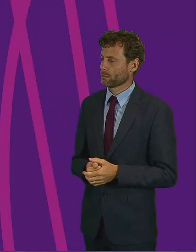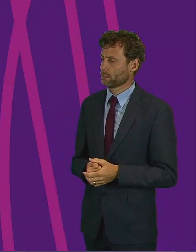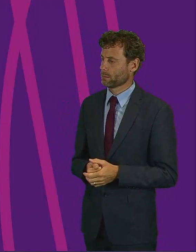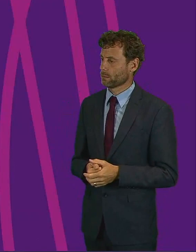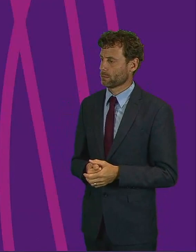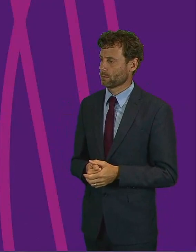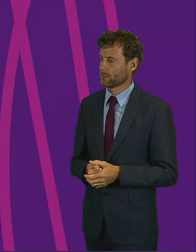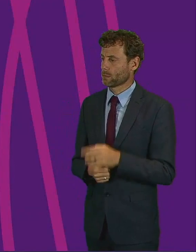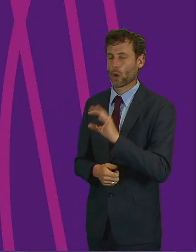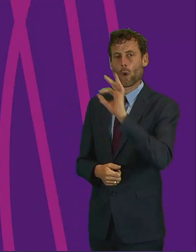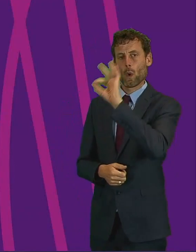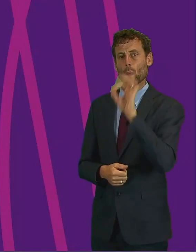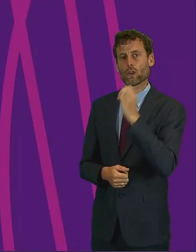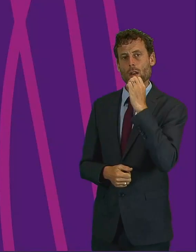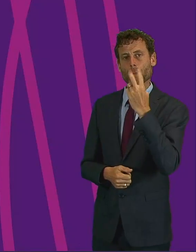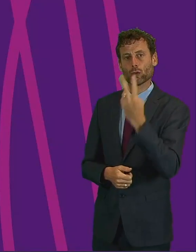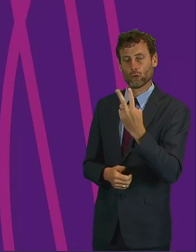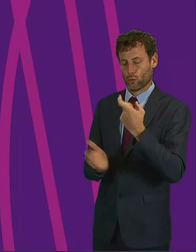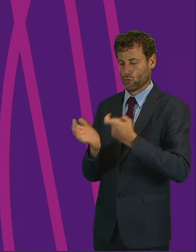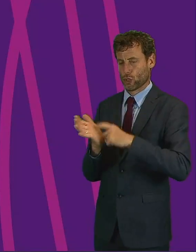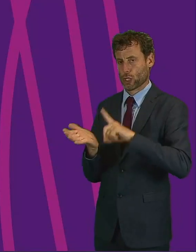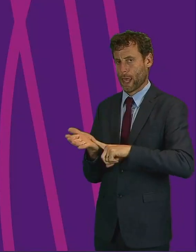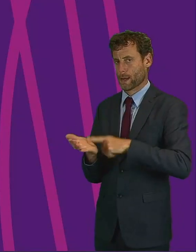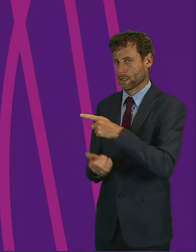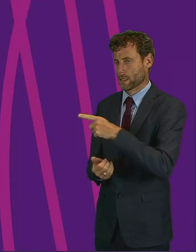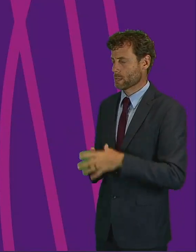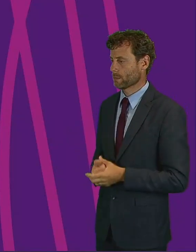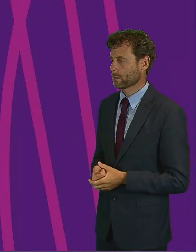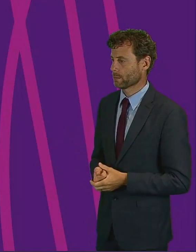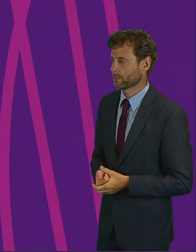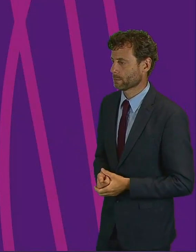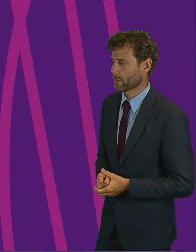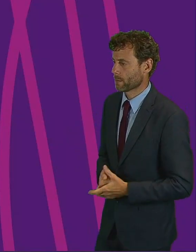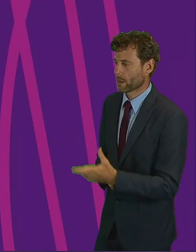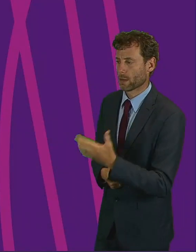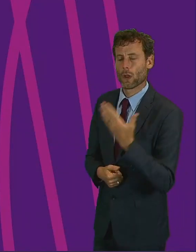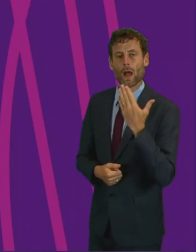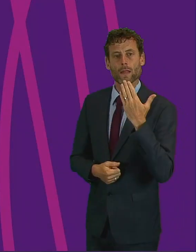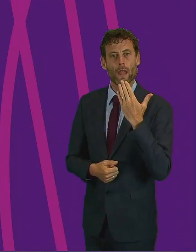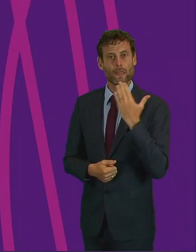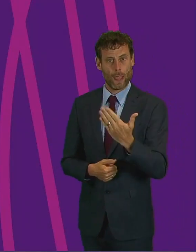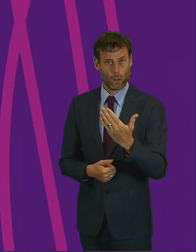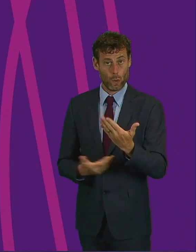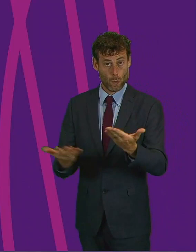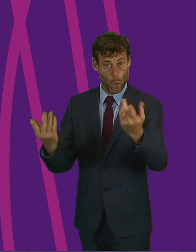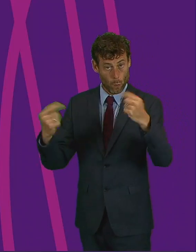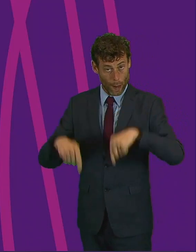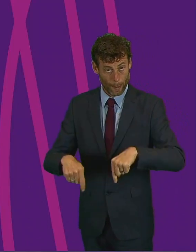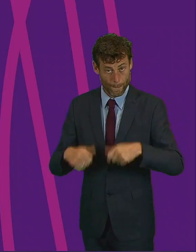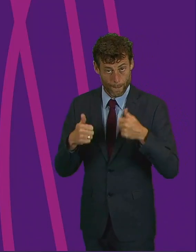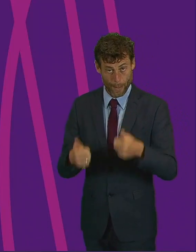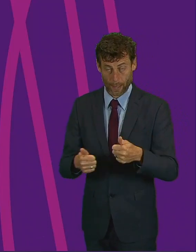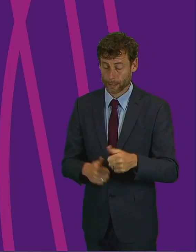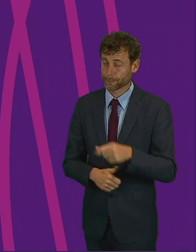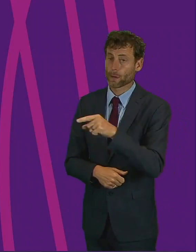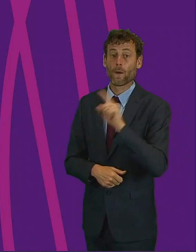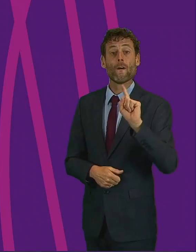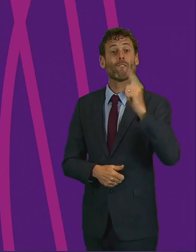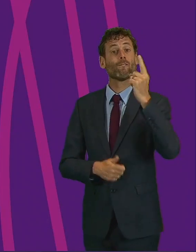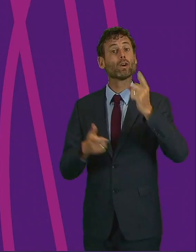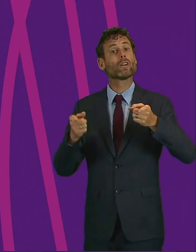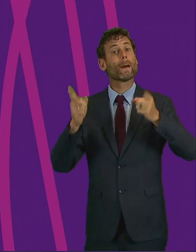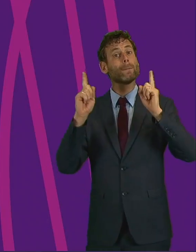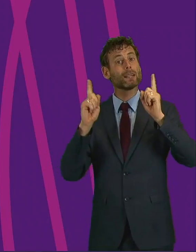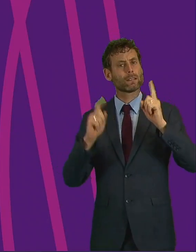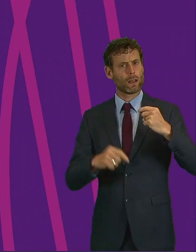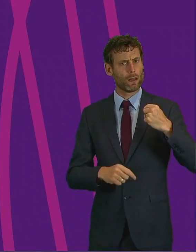Thank you. Question number 2, Richard Leonard. Thank you, Presiding Officer, and welcome back. First Minister, we all want the